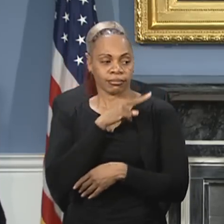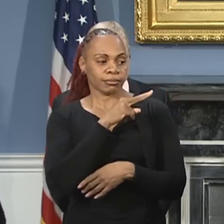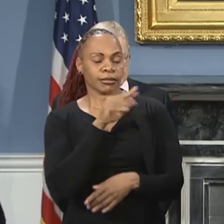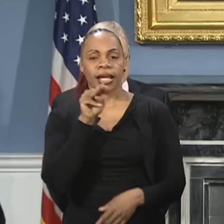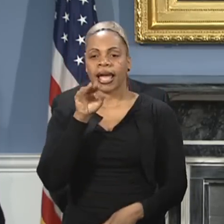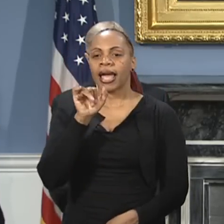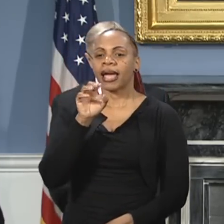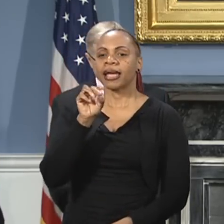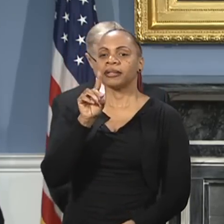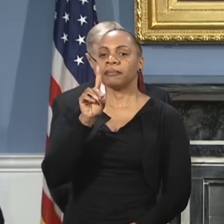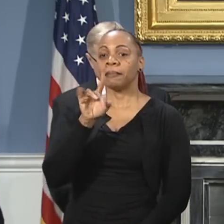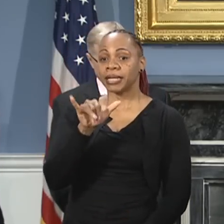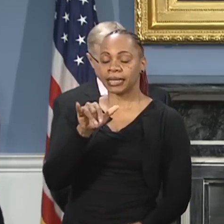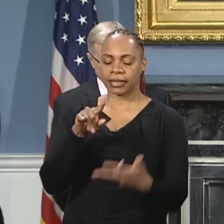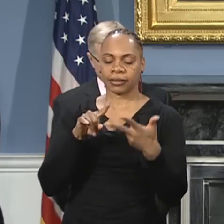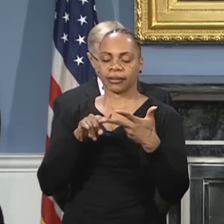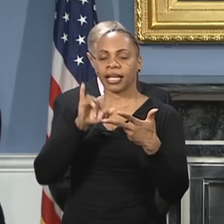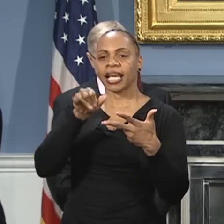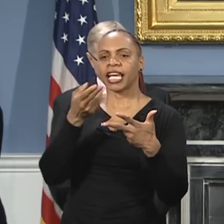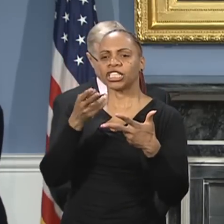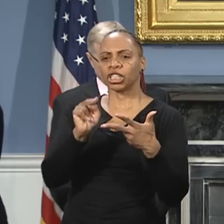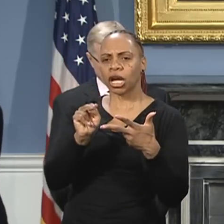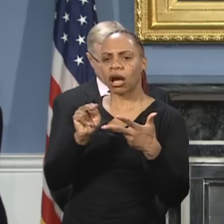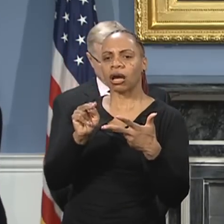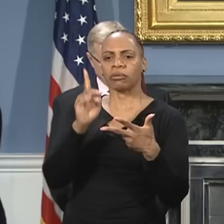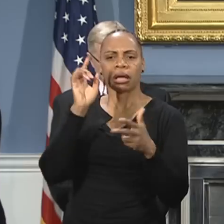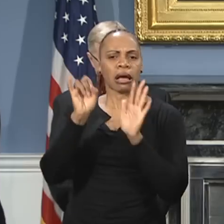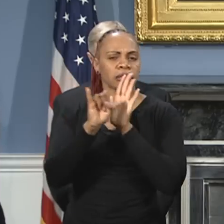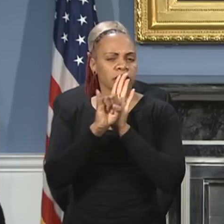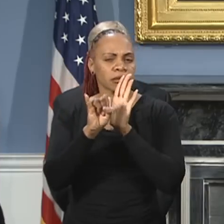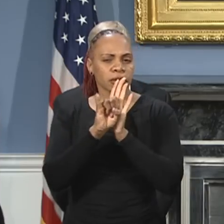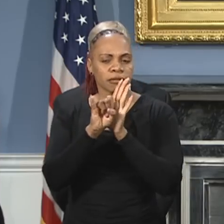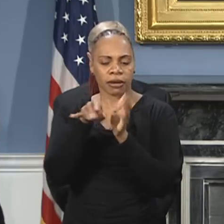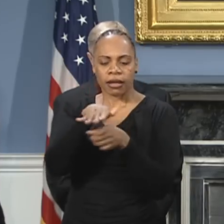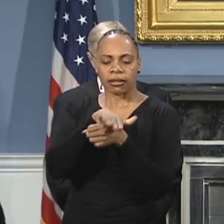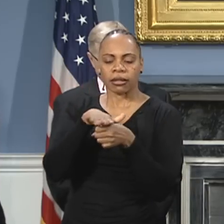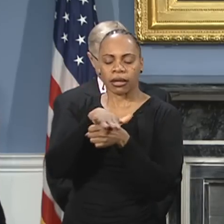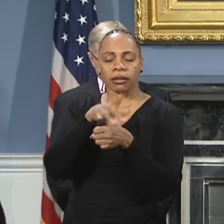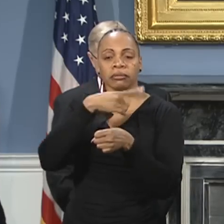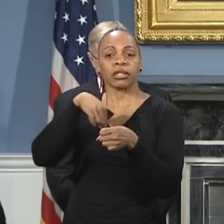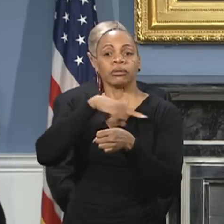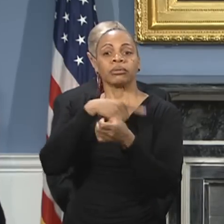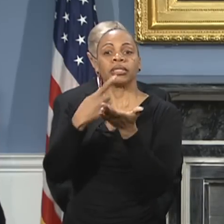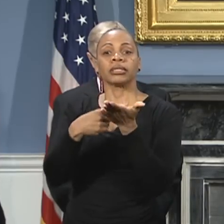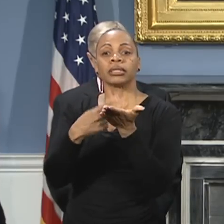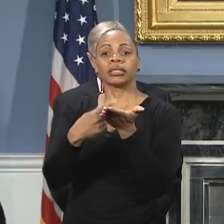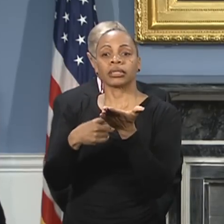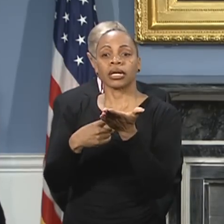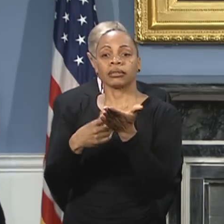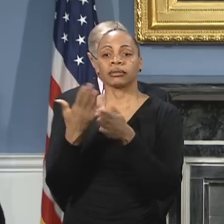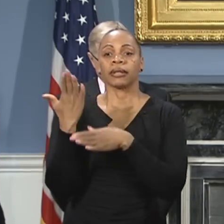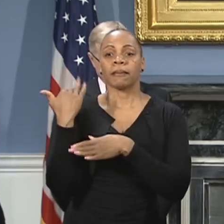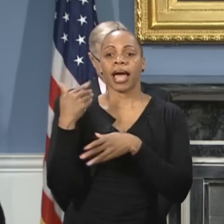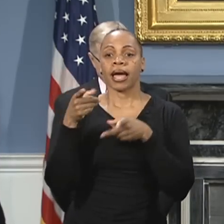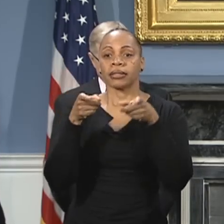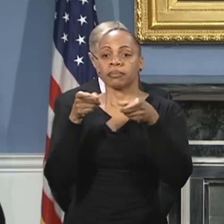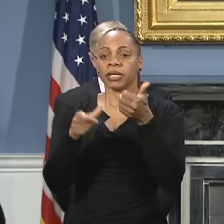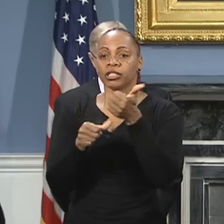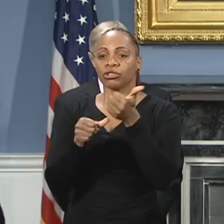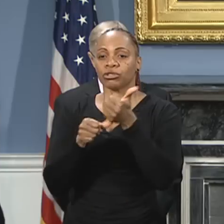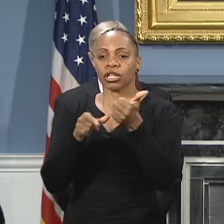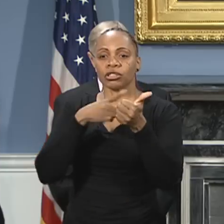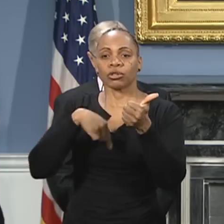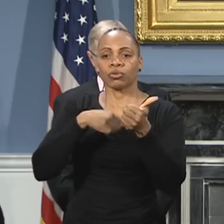we've identified as an area that we think is promising. Again, it was discussed in the previous administration as something we want to look at more deeply and act on